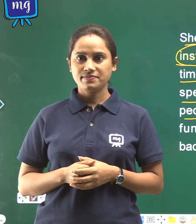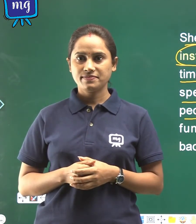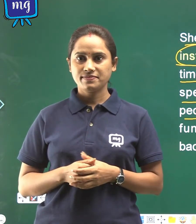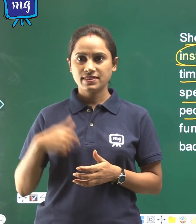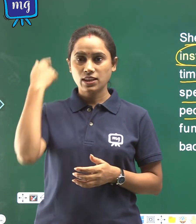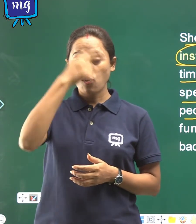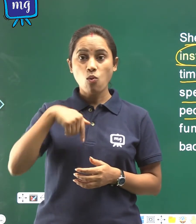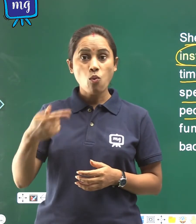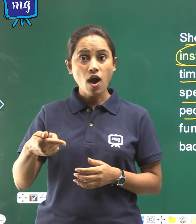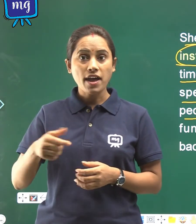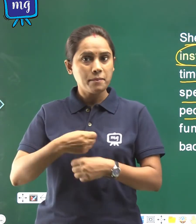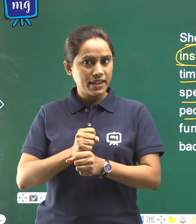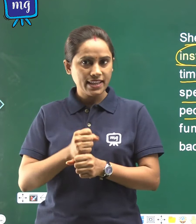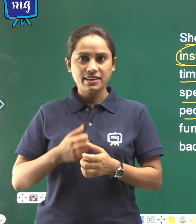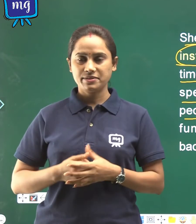who are making